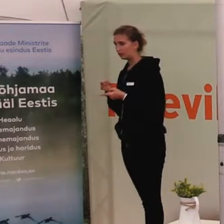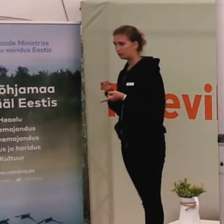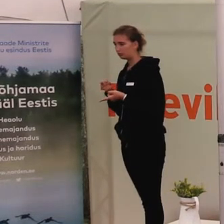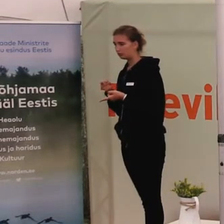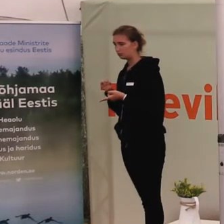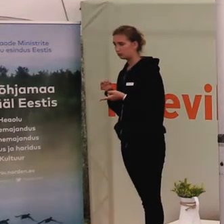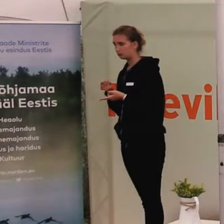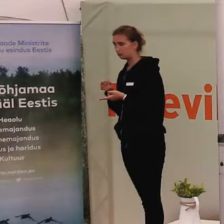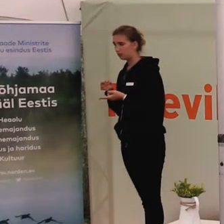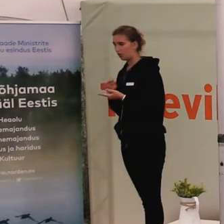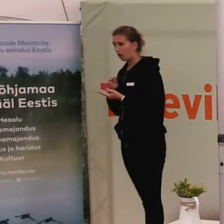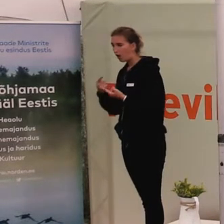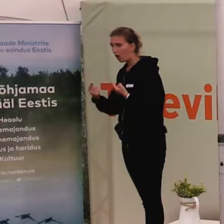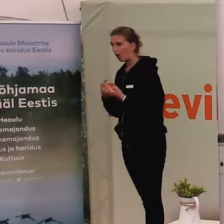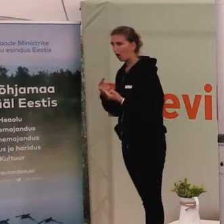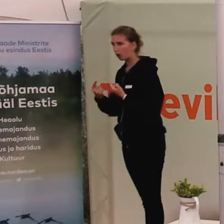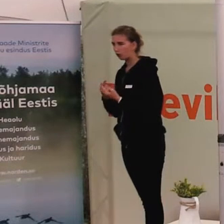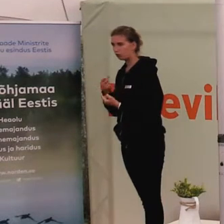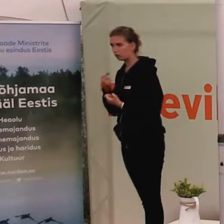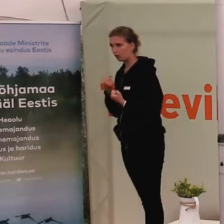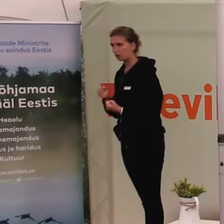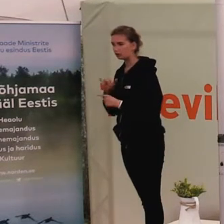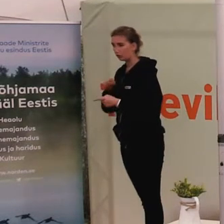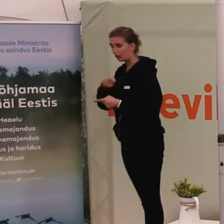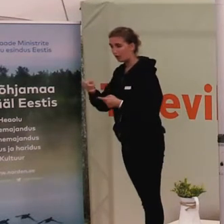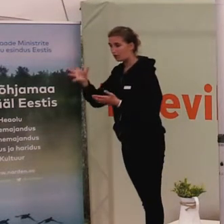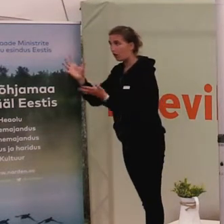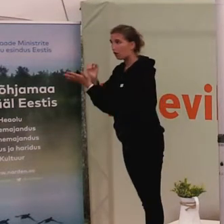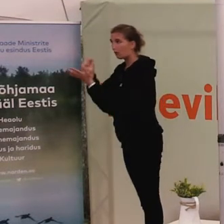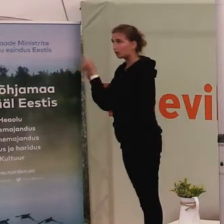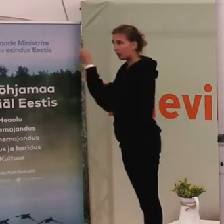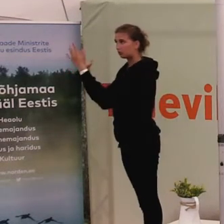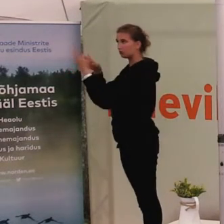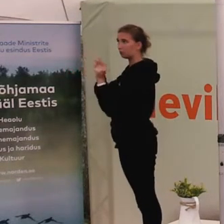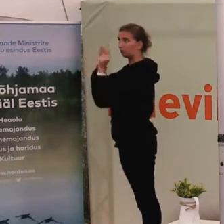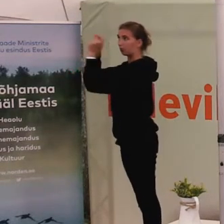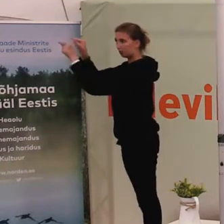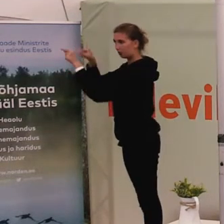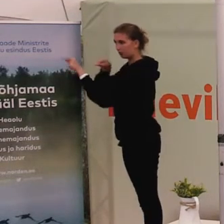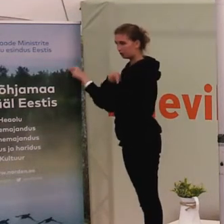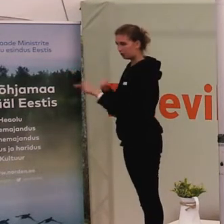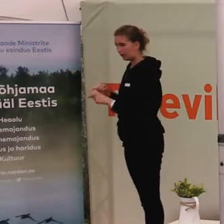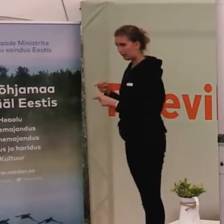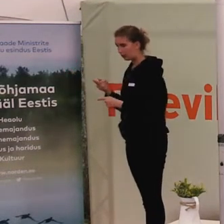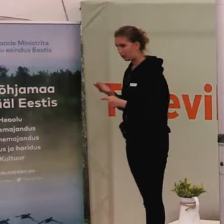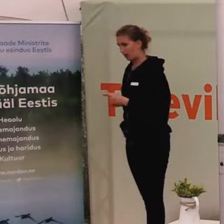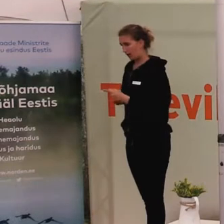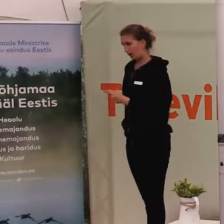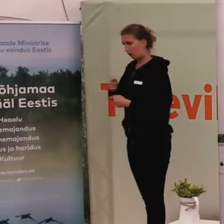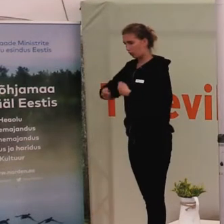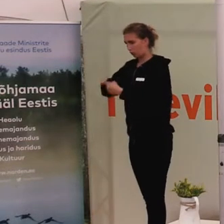position if these nations were to succeed with ever continuing